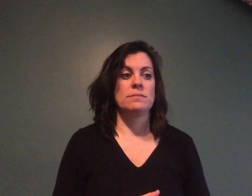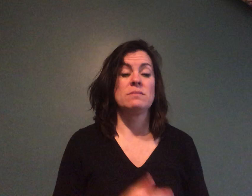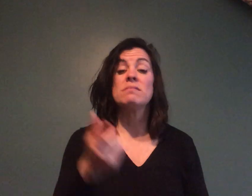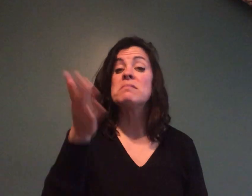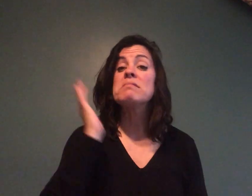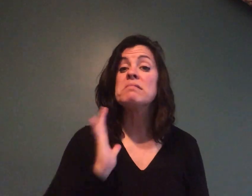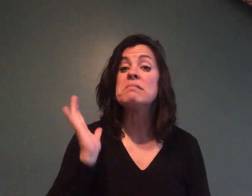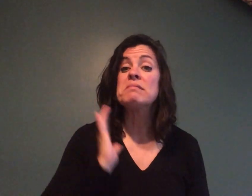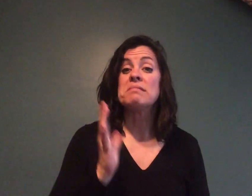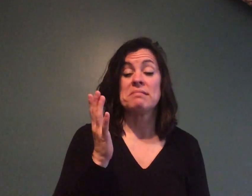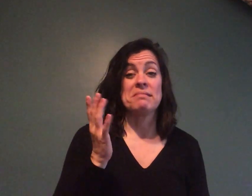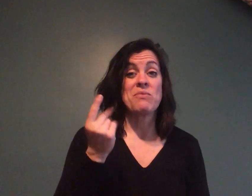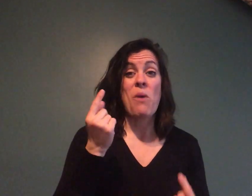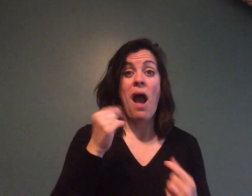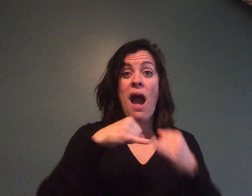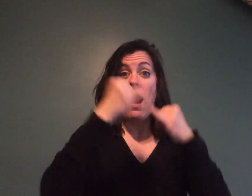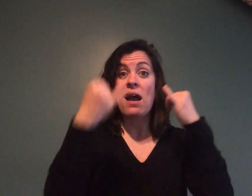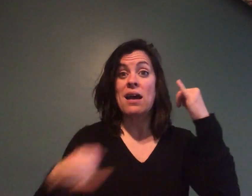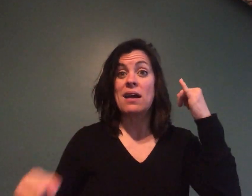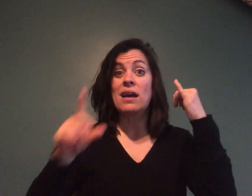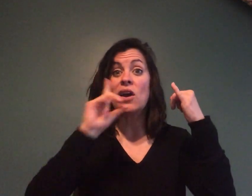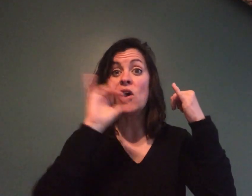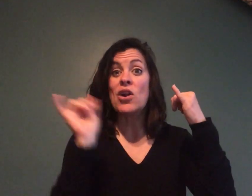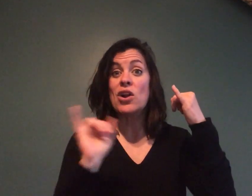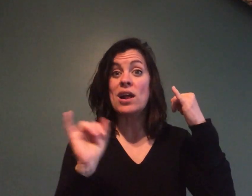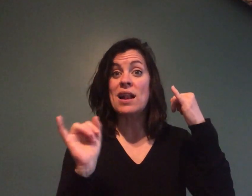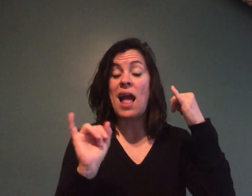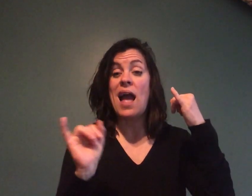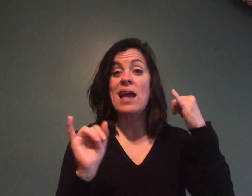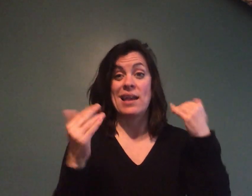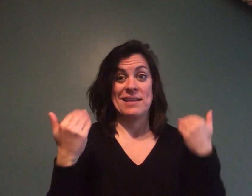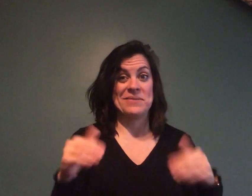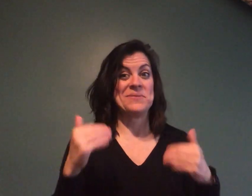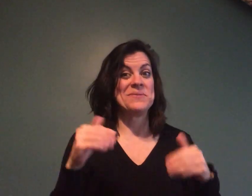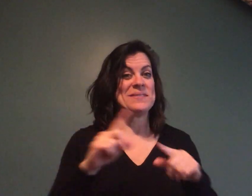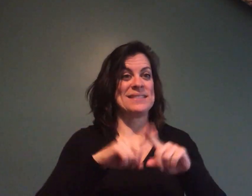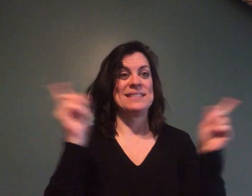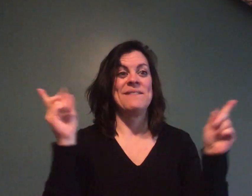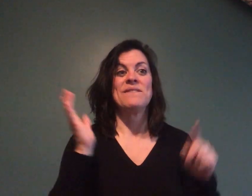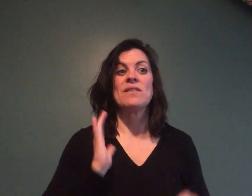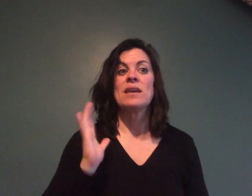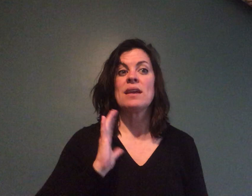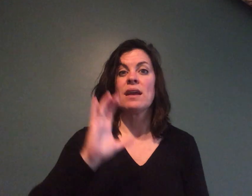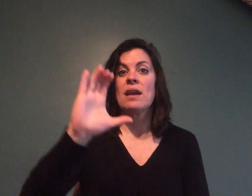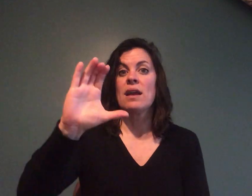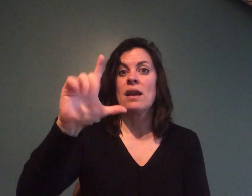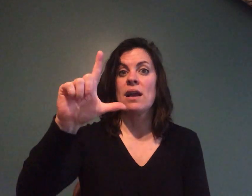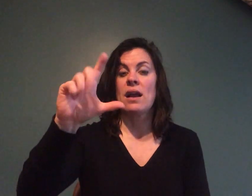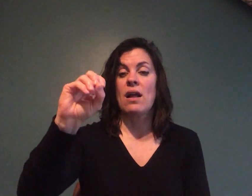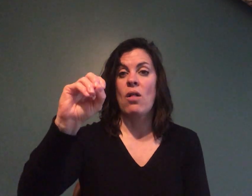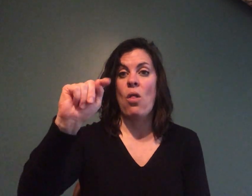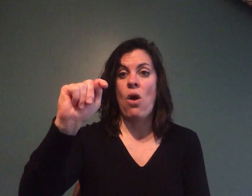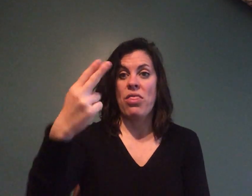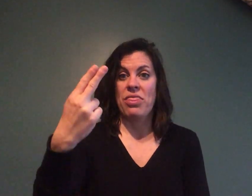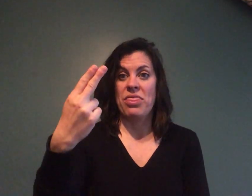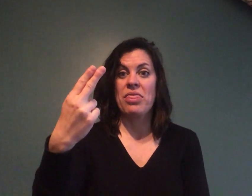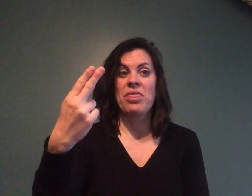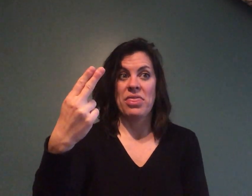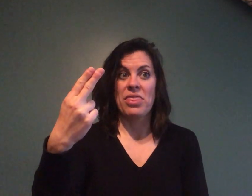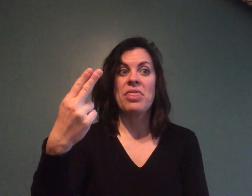appliance cords used to be made of a cloth instead of plastic as they are today. And because they were made of a cloth,